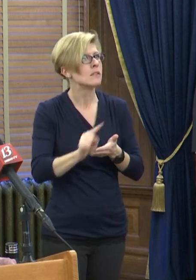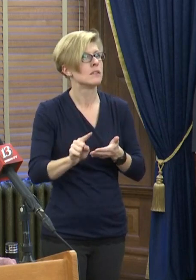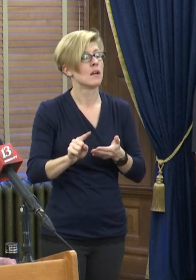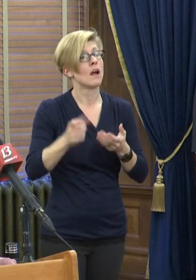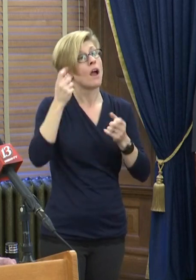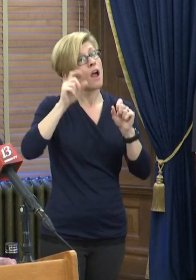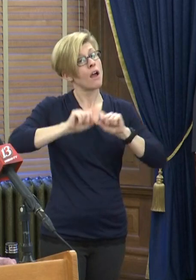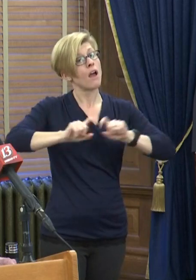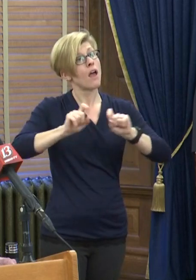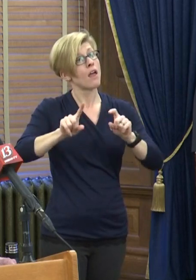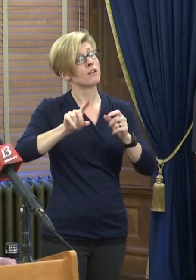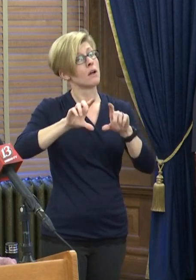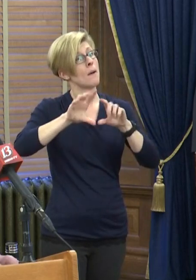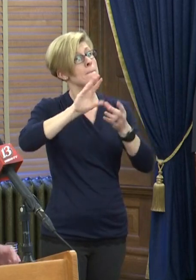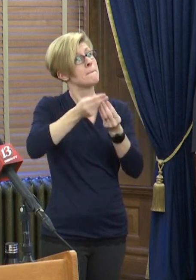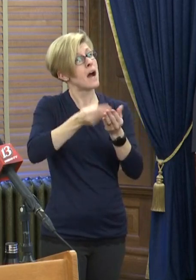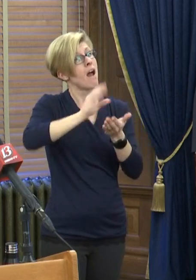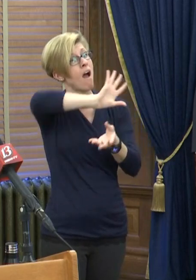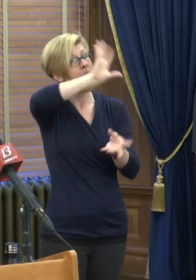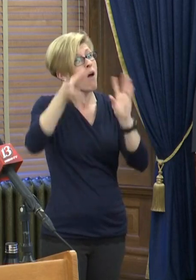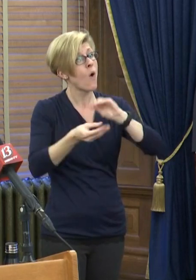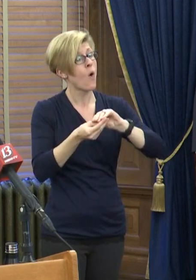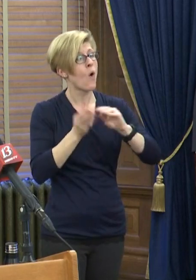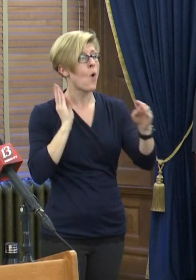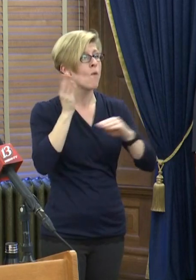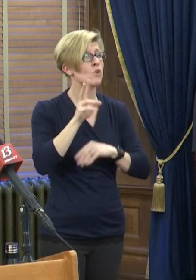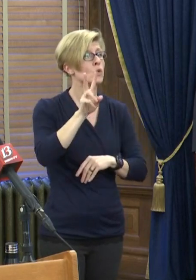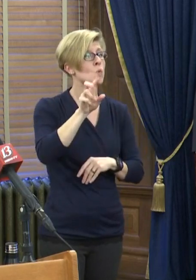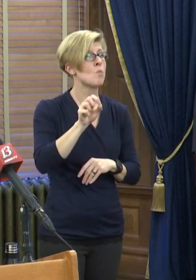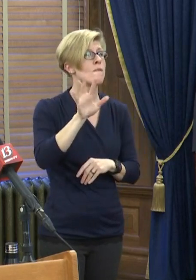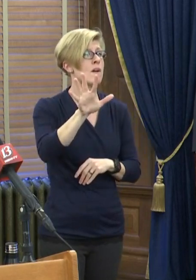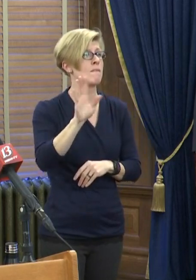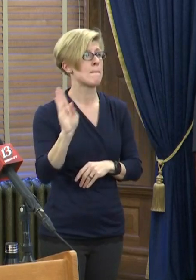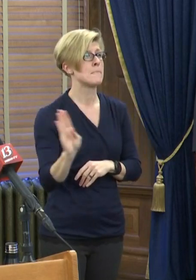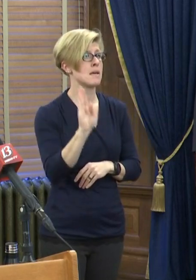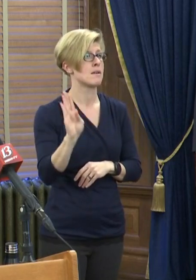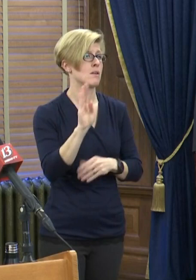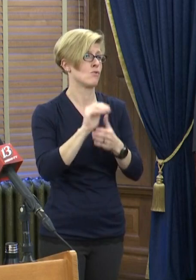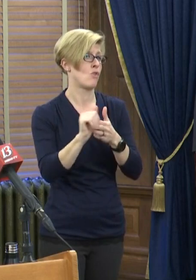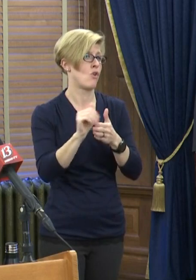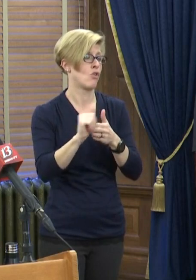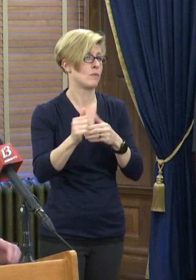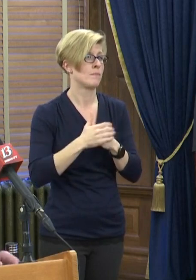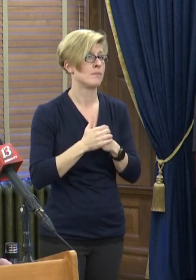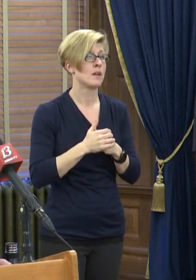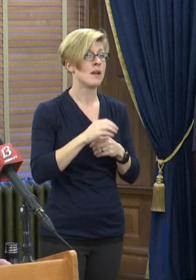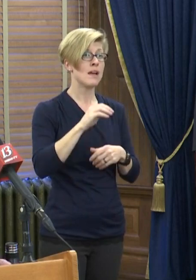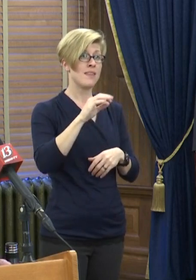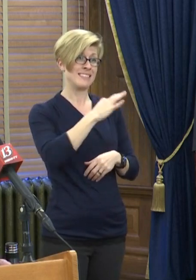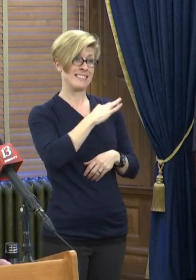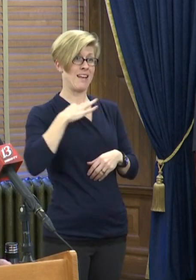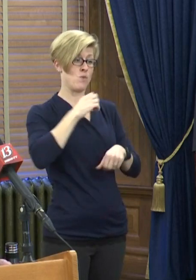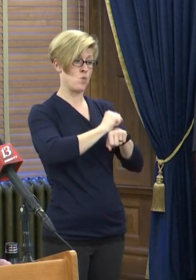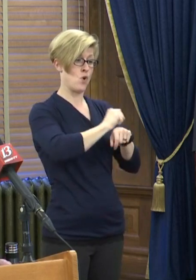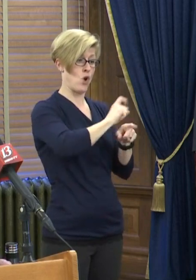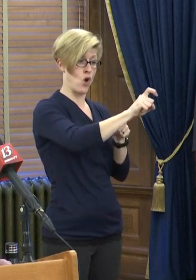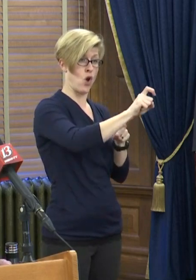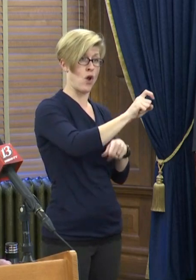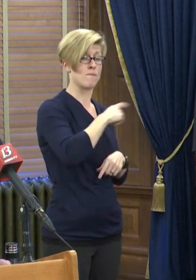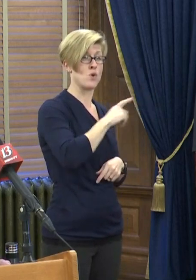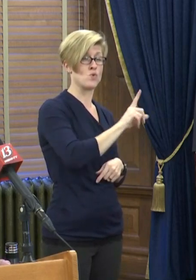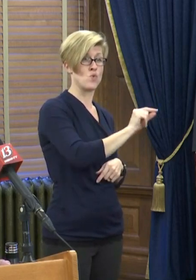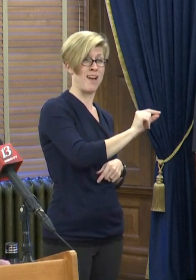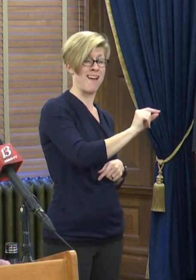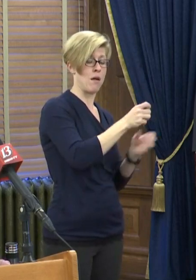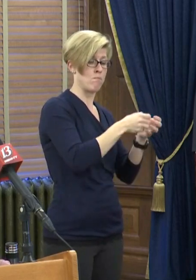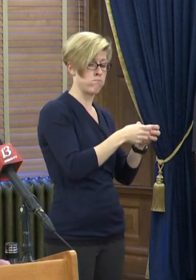than $2.5 billion. They scaled up their call center staff from 20 to over